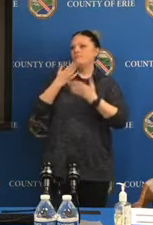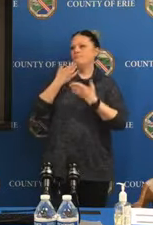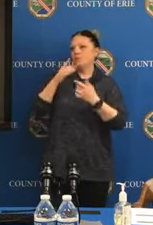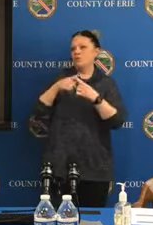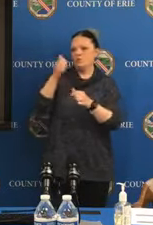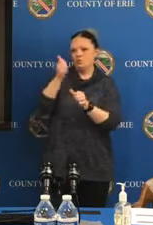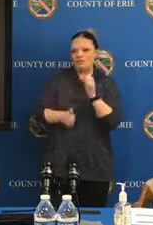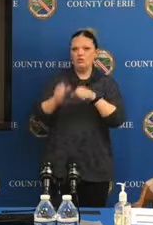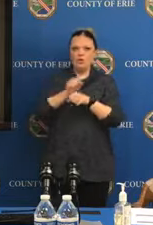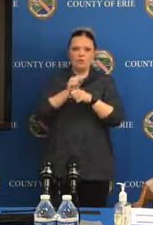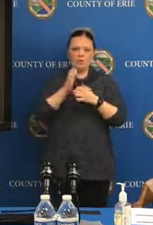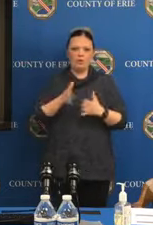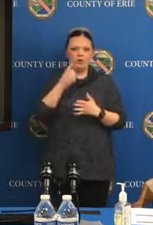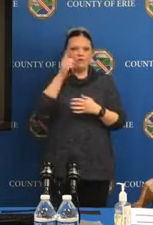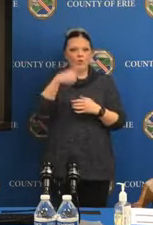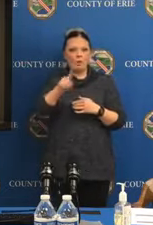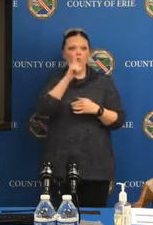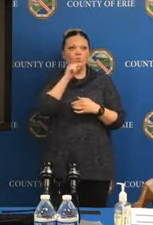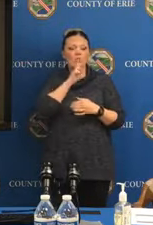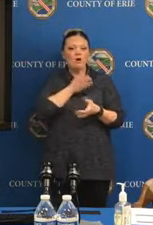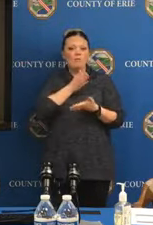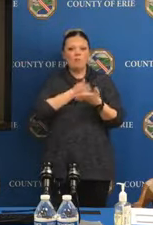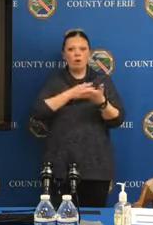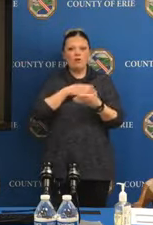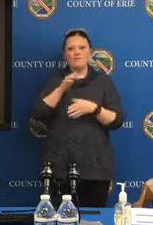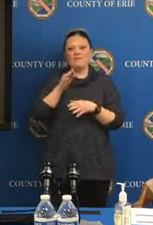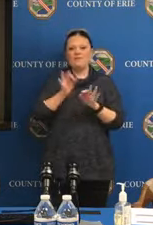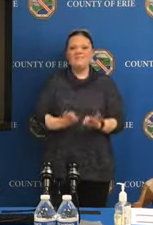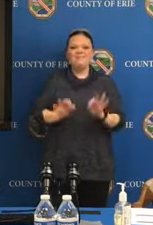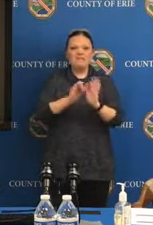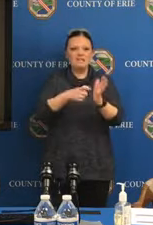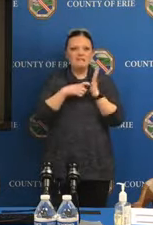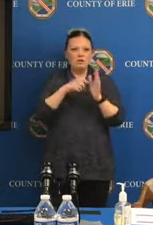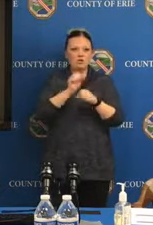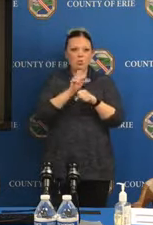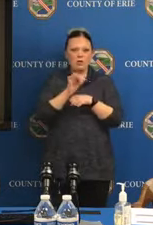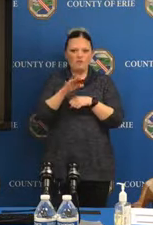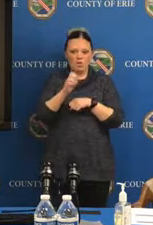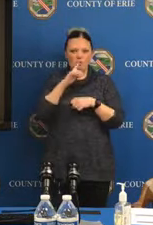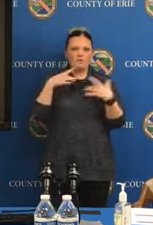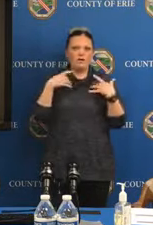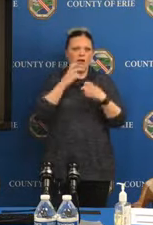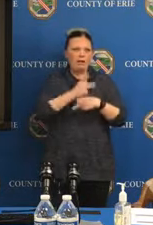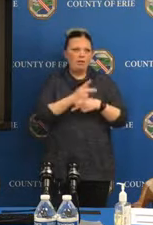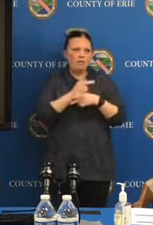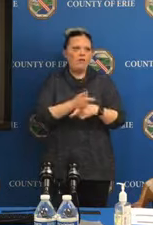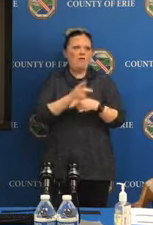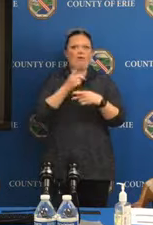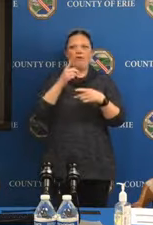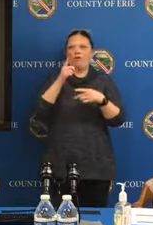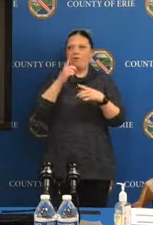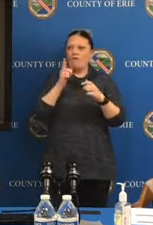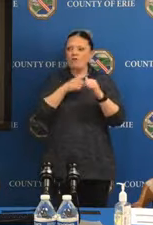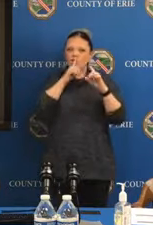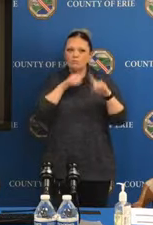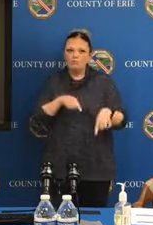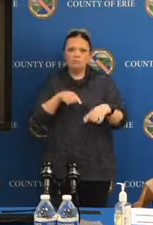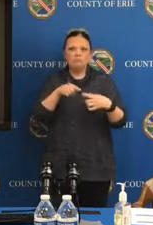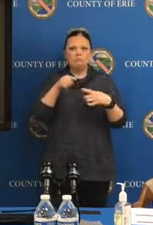employee. For those of you that are part of the essential workforce, our healthcare workers, our first responders, our essential